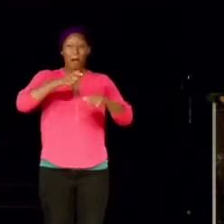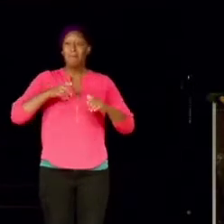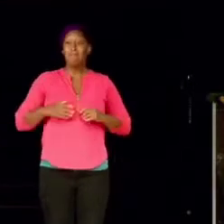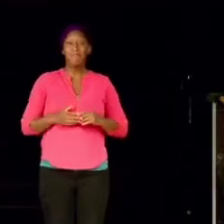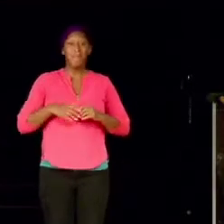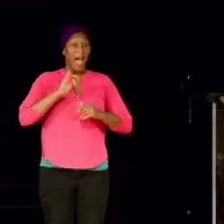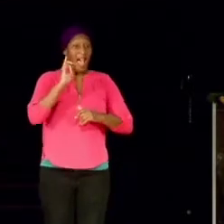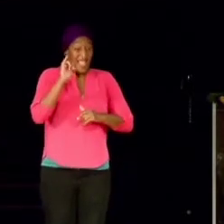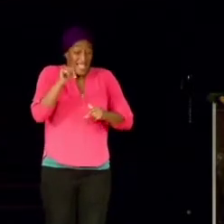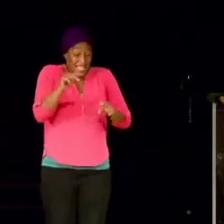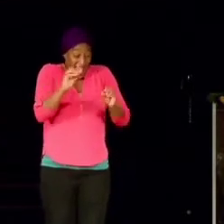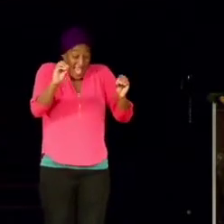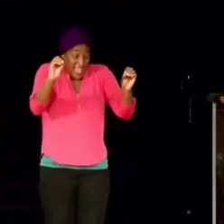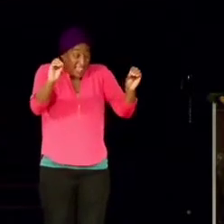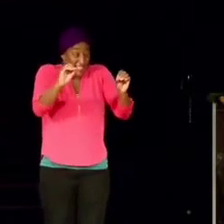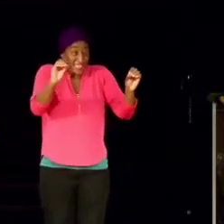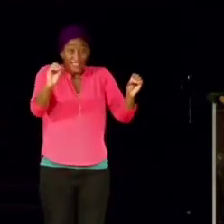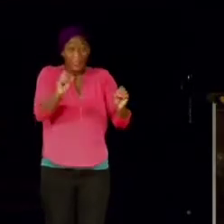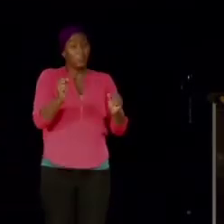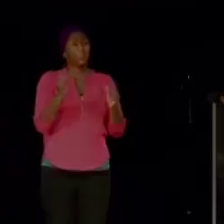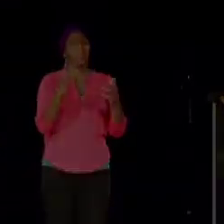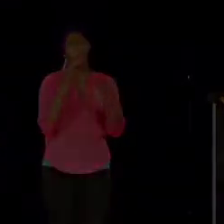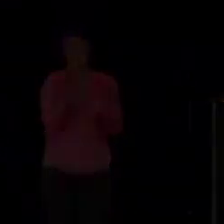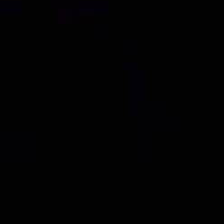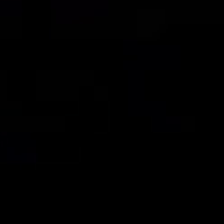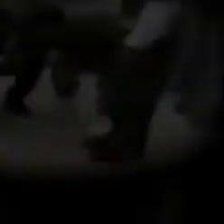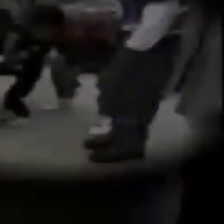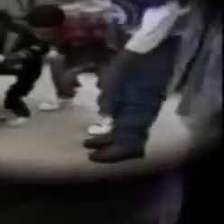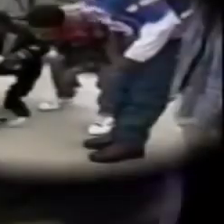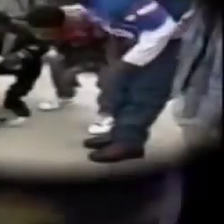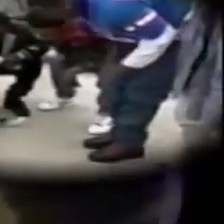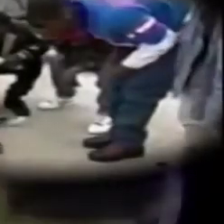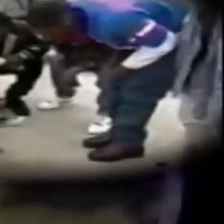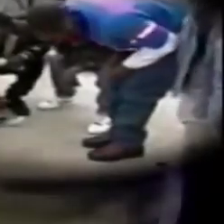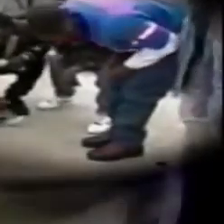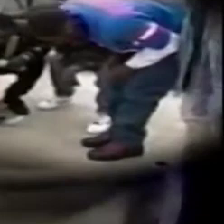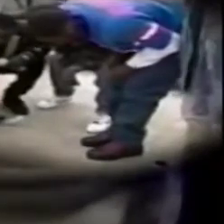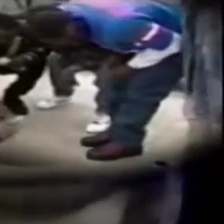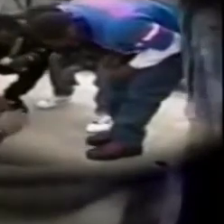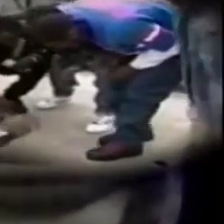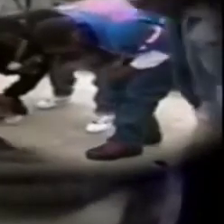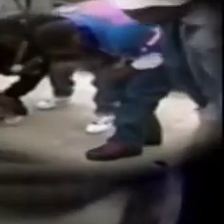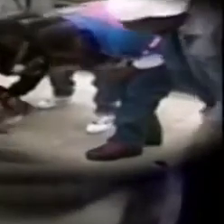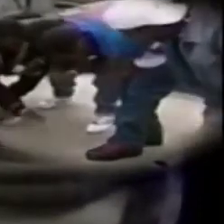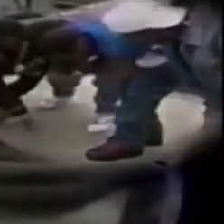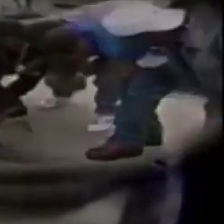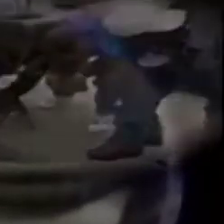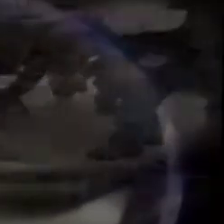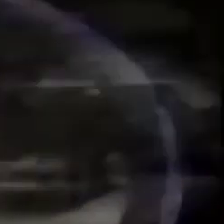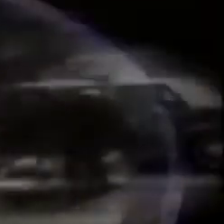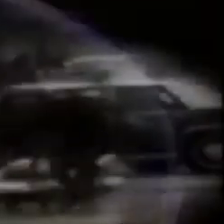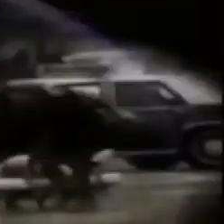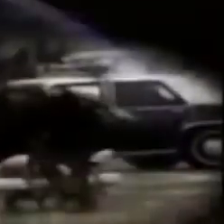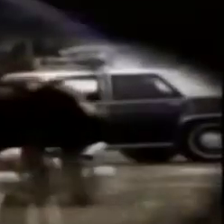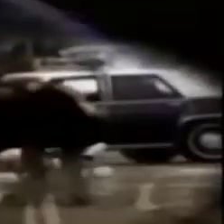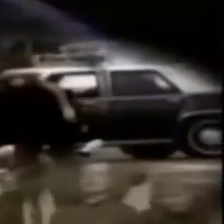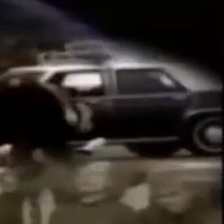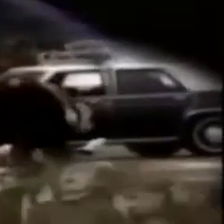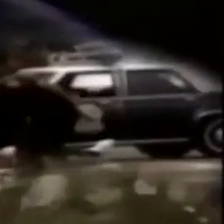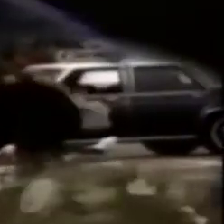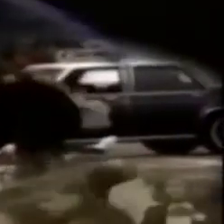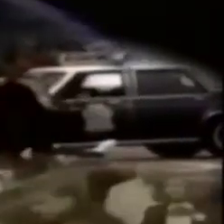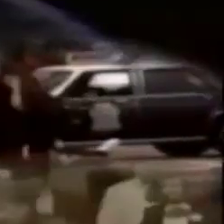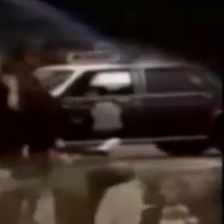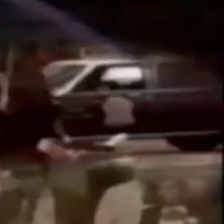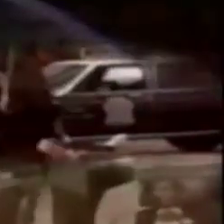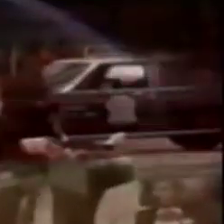is too hard for the Lord. Be not conformed to this world, but